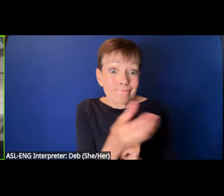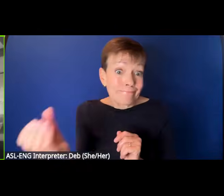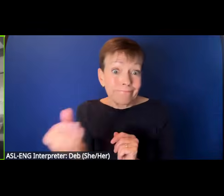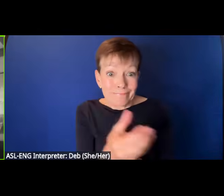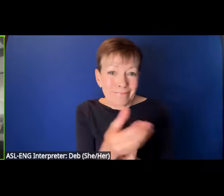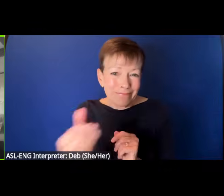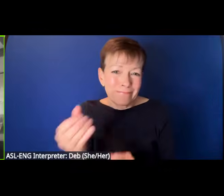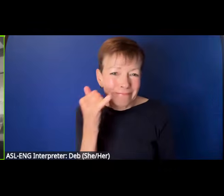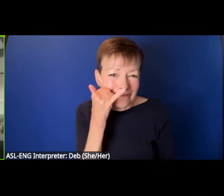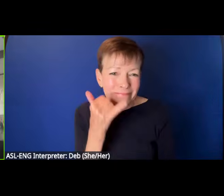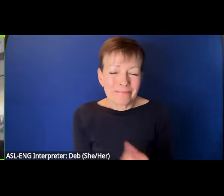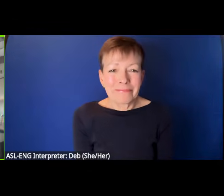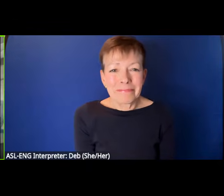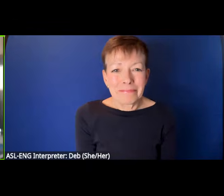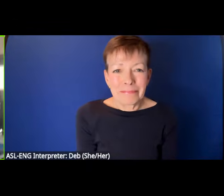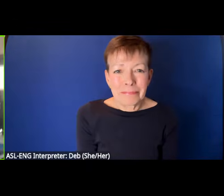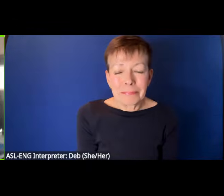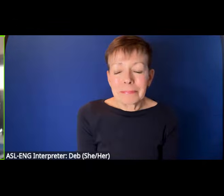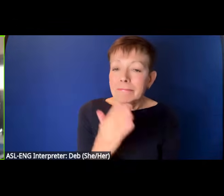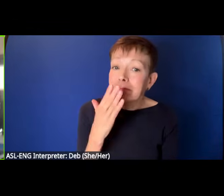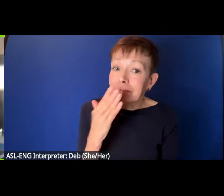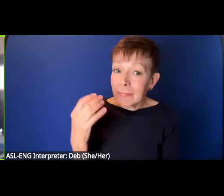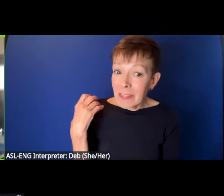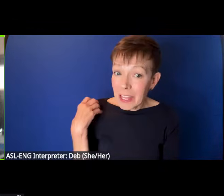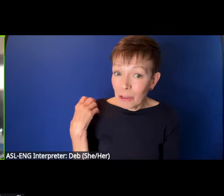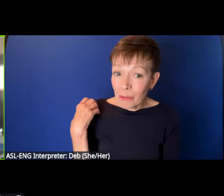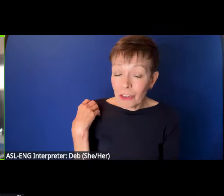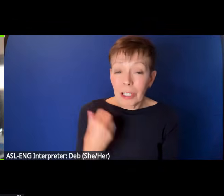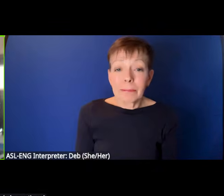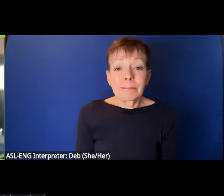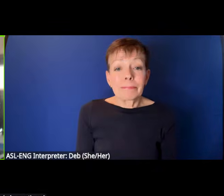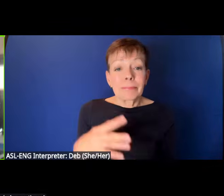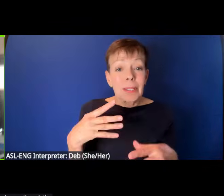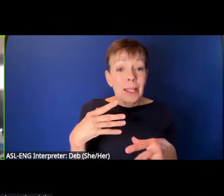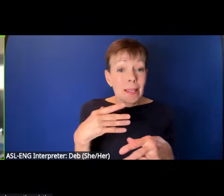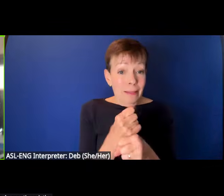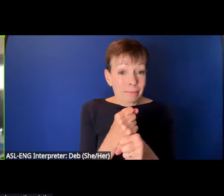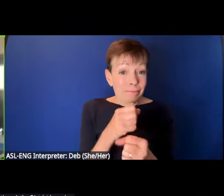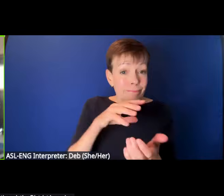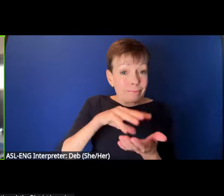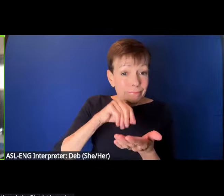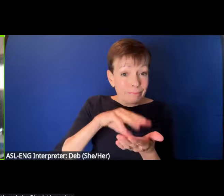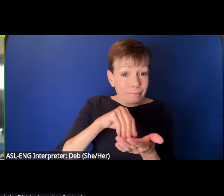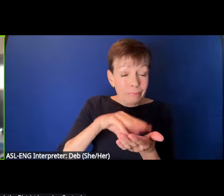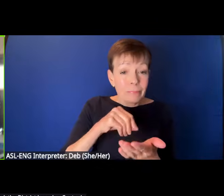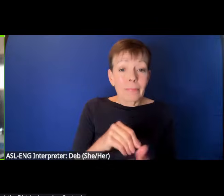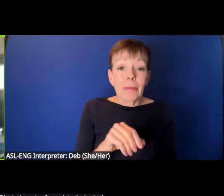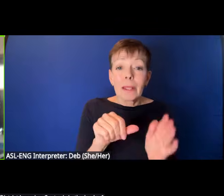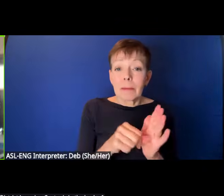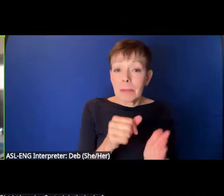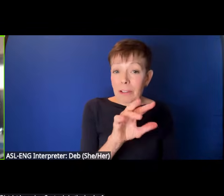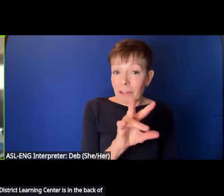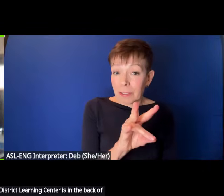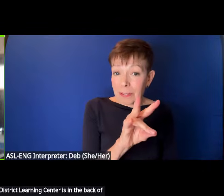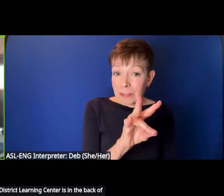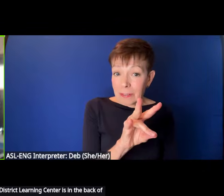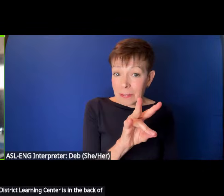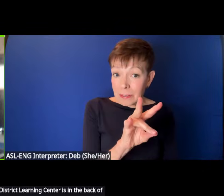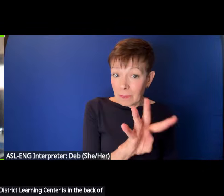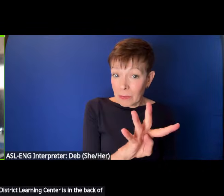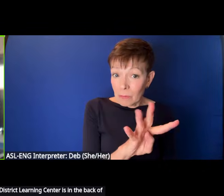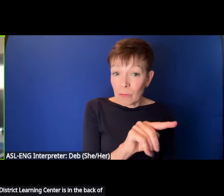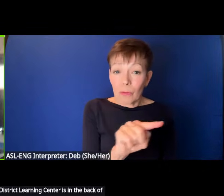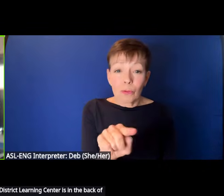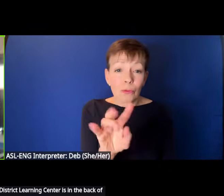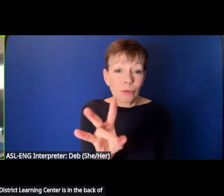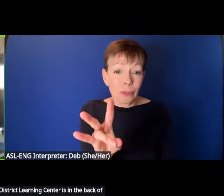Okay. Thank you, Chair. As mentioned, the district learning summaries in the backup page 75 to 79. Superintendent Whitman